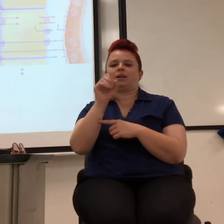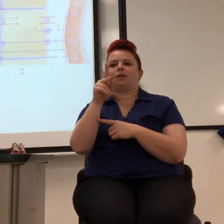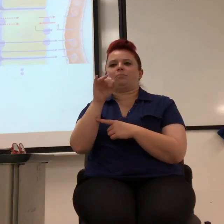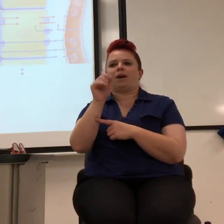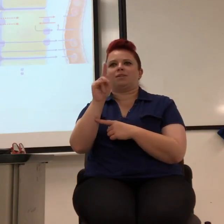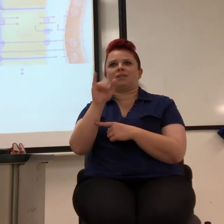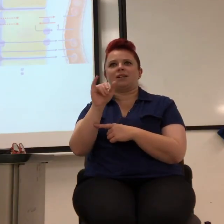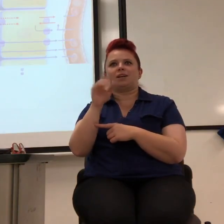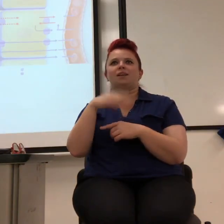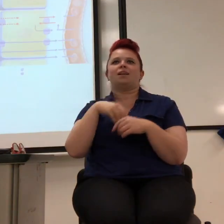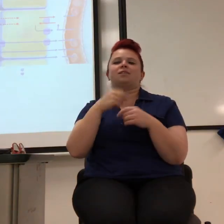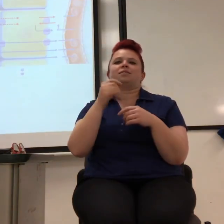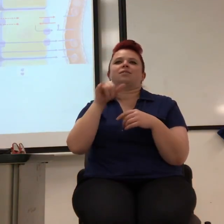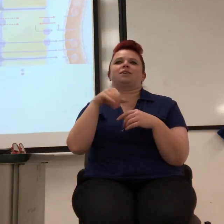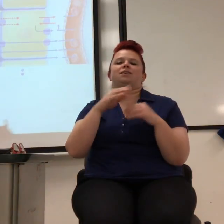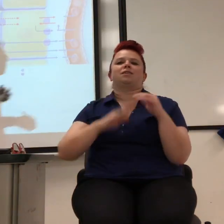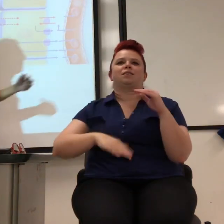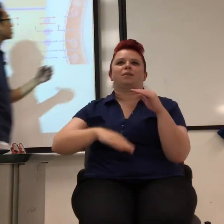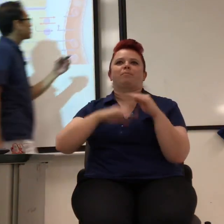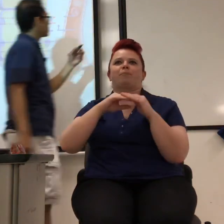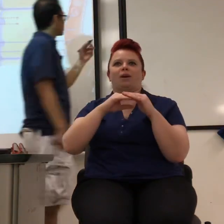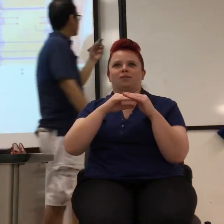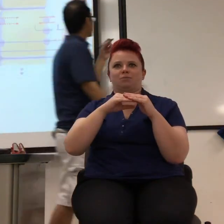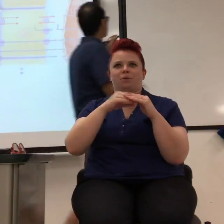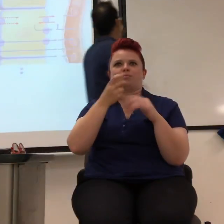substance. So,